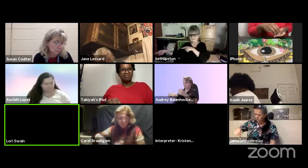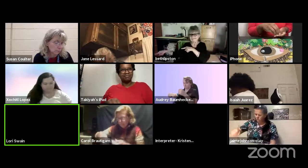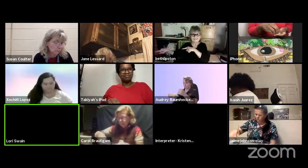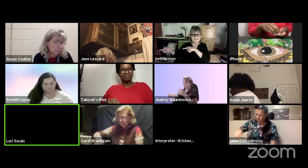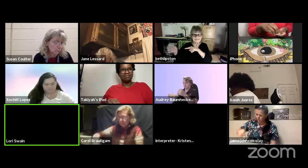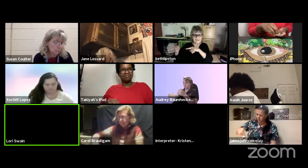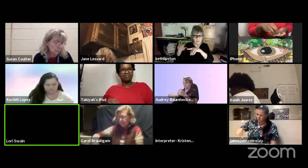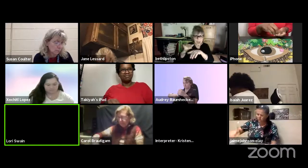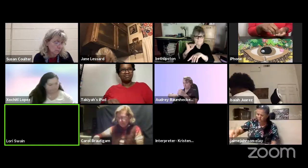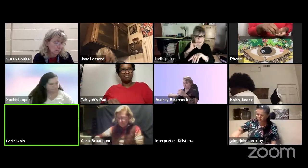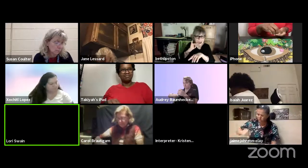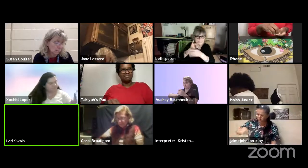Okay.